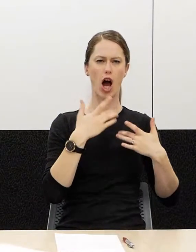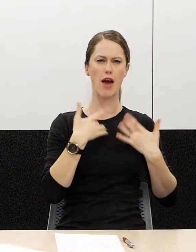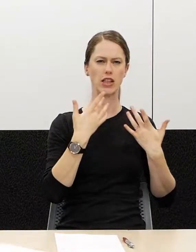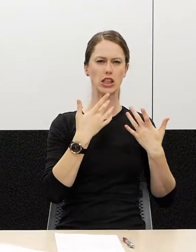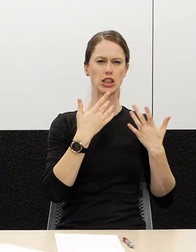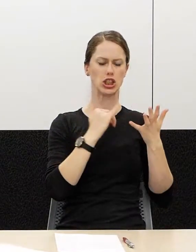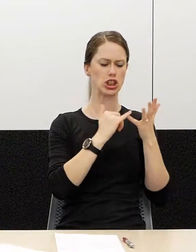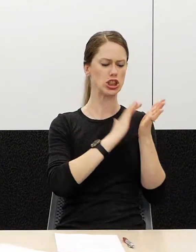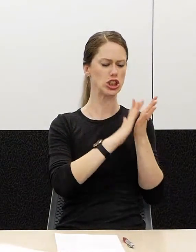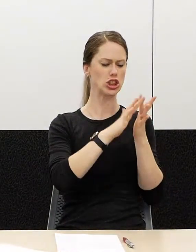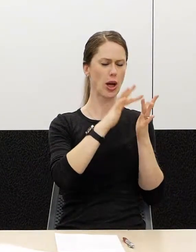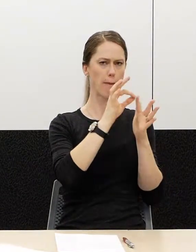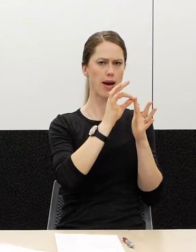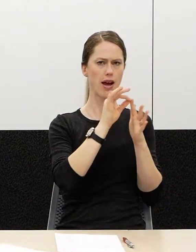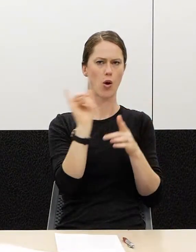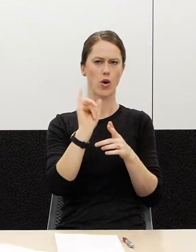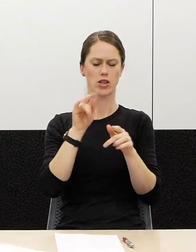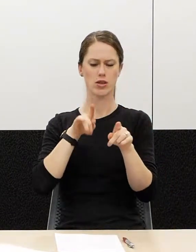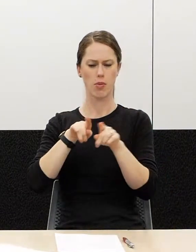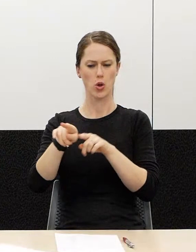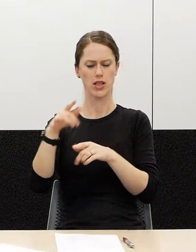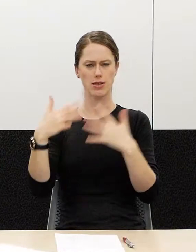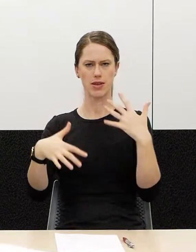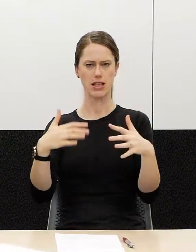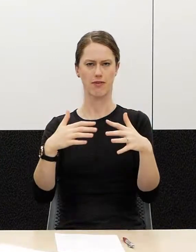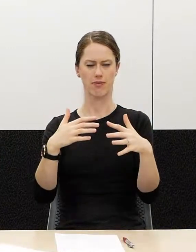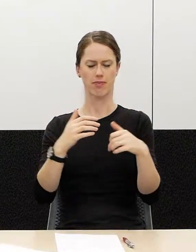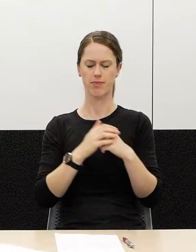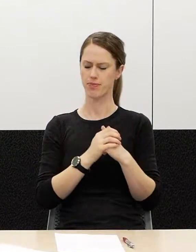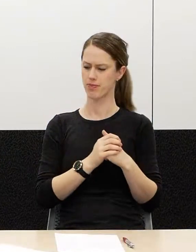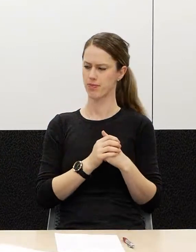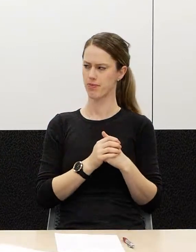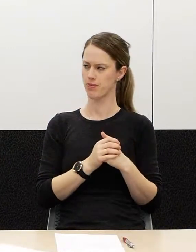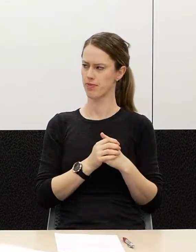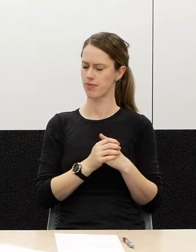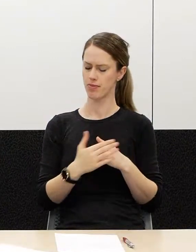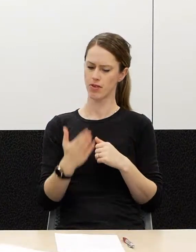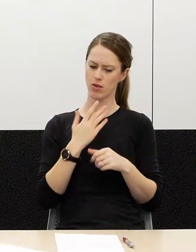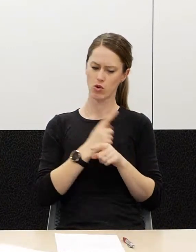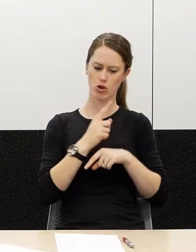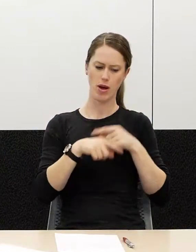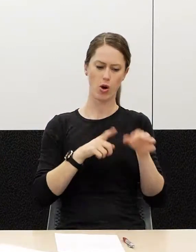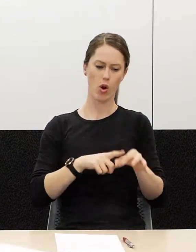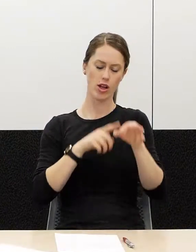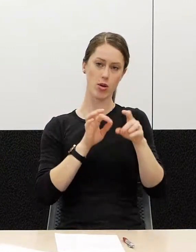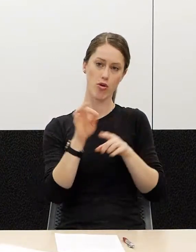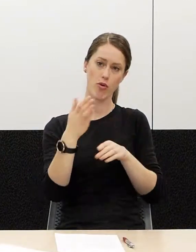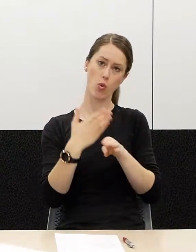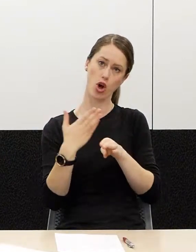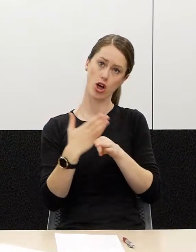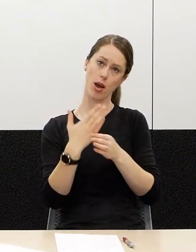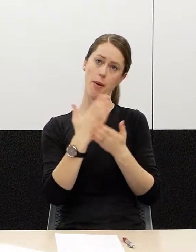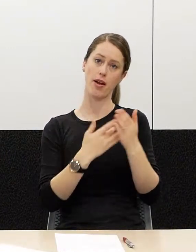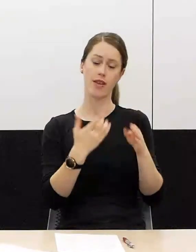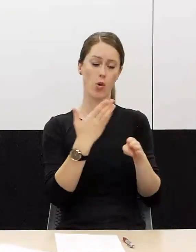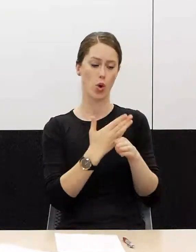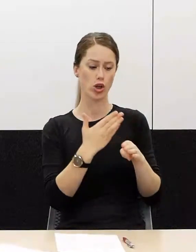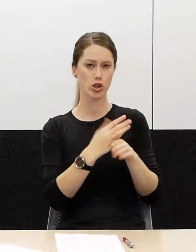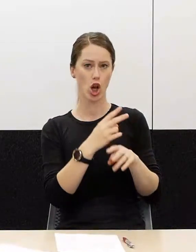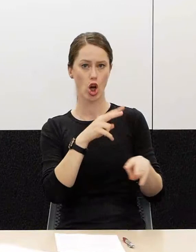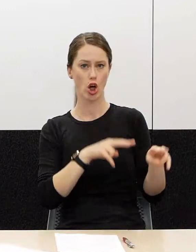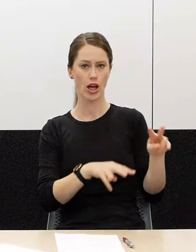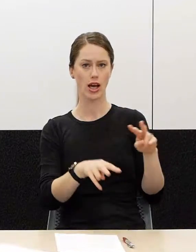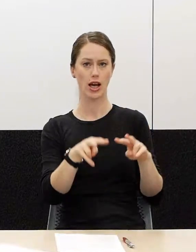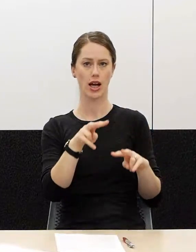survivorship, again, as we talked earlier about our quality improvement work. Part of that work is actually looking